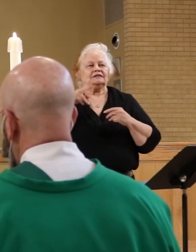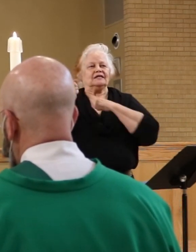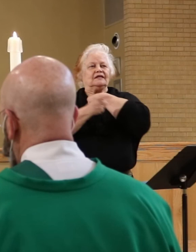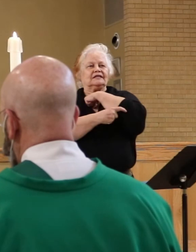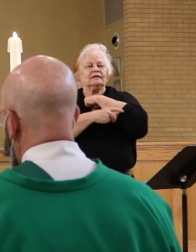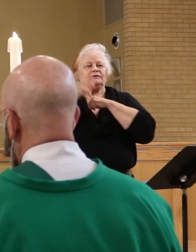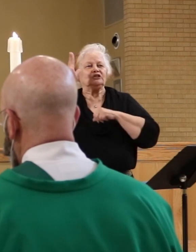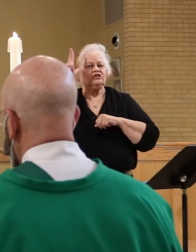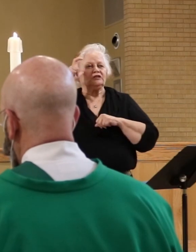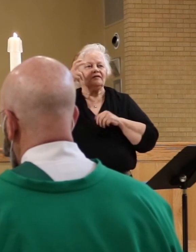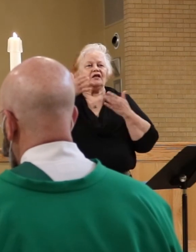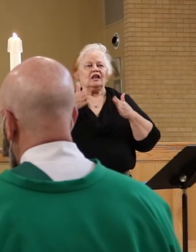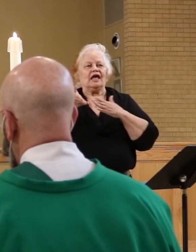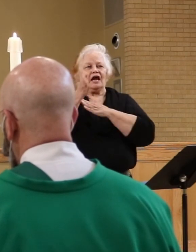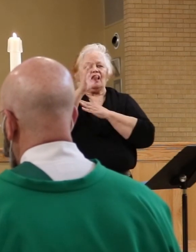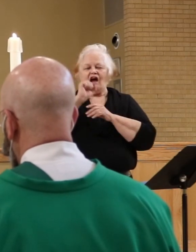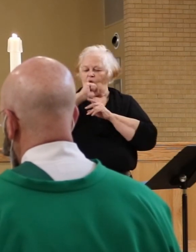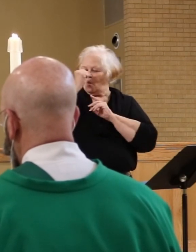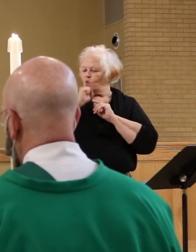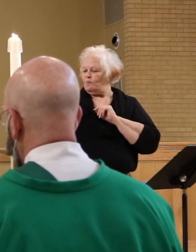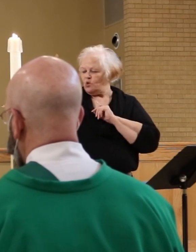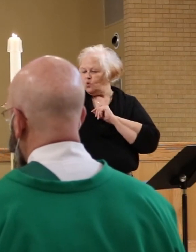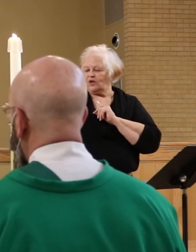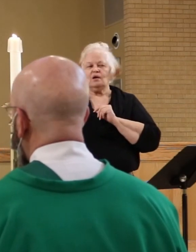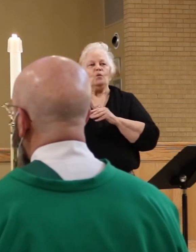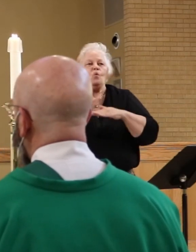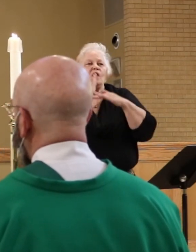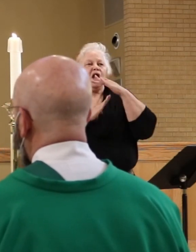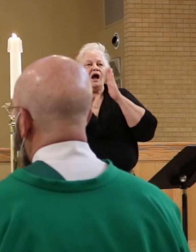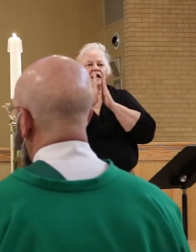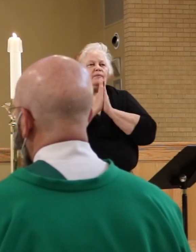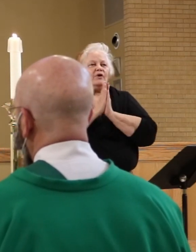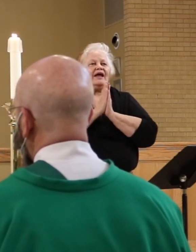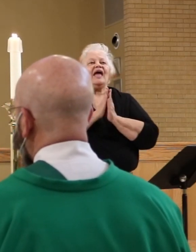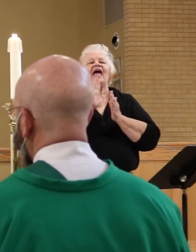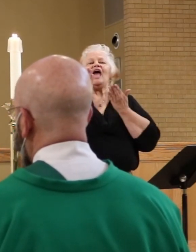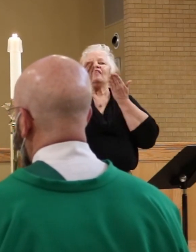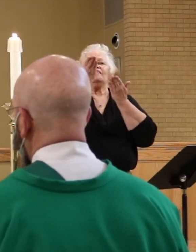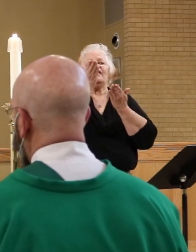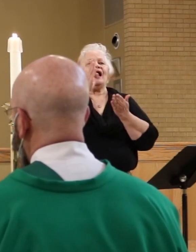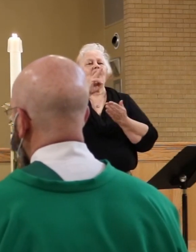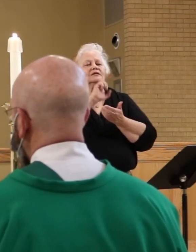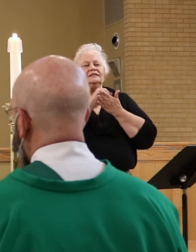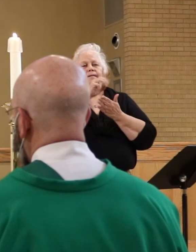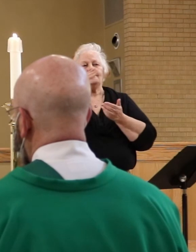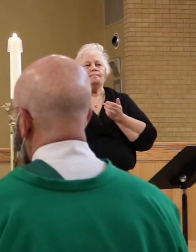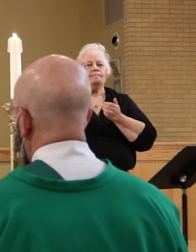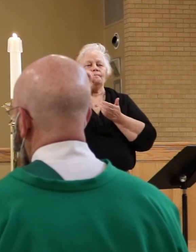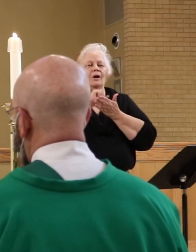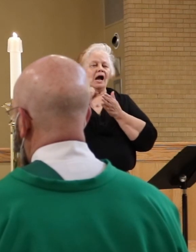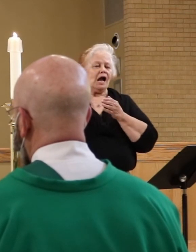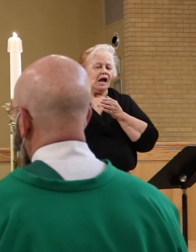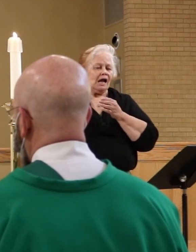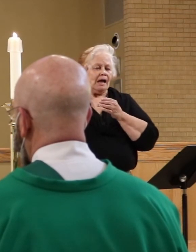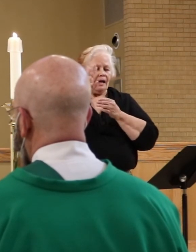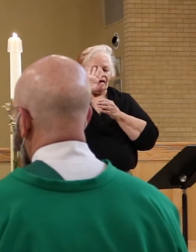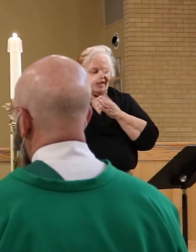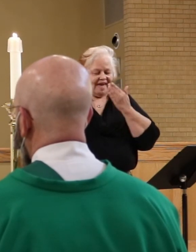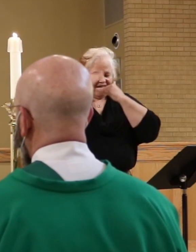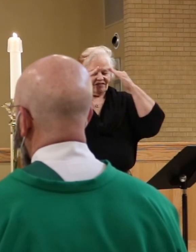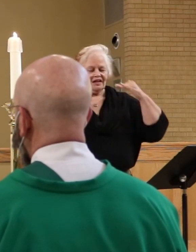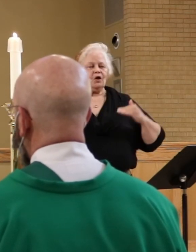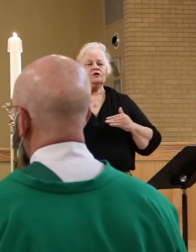devil. May God rebuke him, we humbly pray. And do thou, O Prince of the Heavenly Host, by the power of